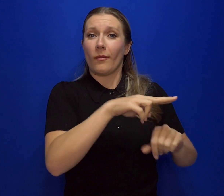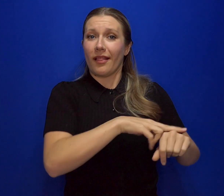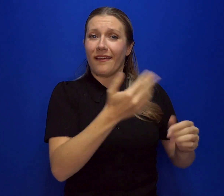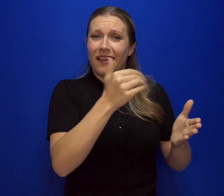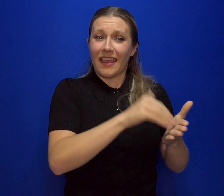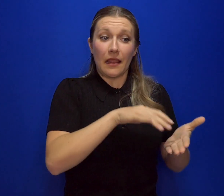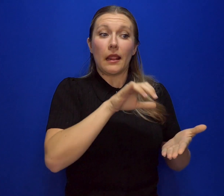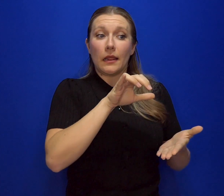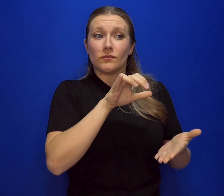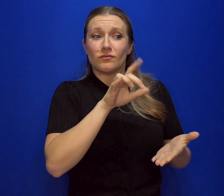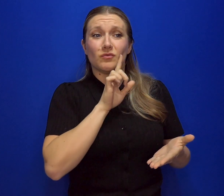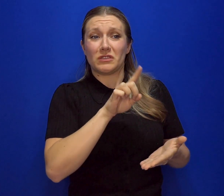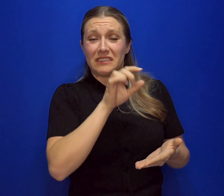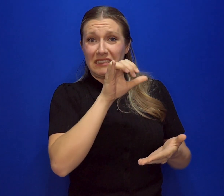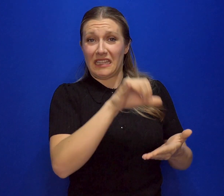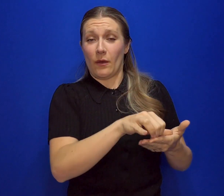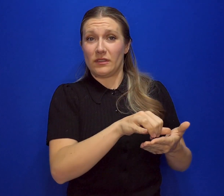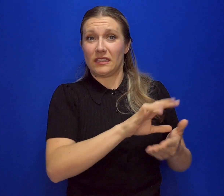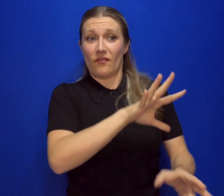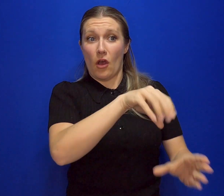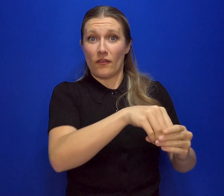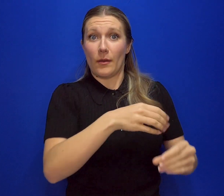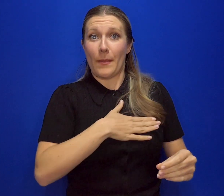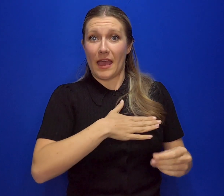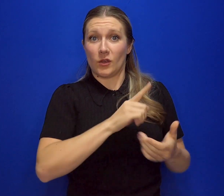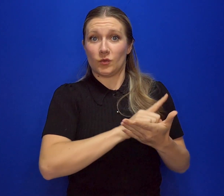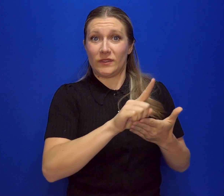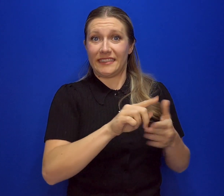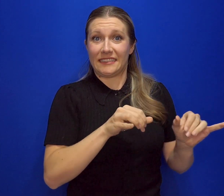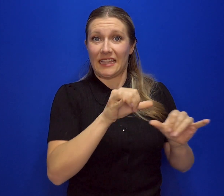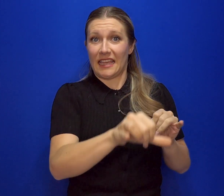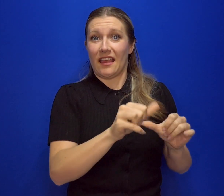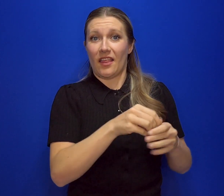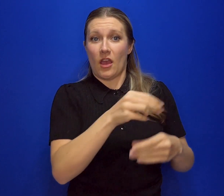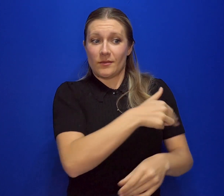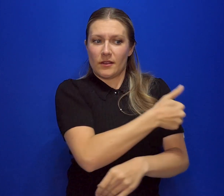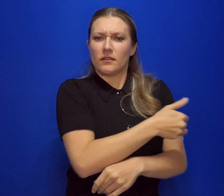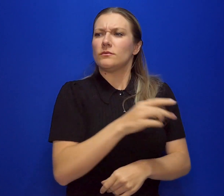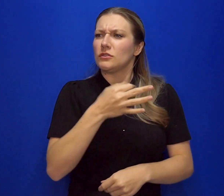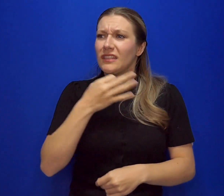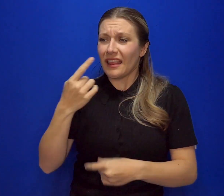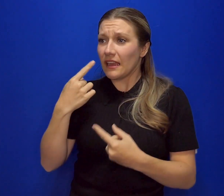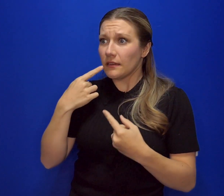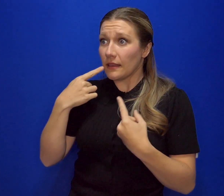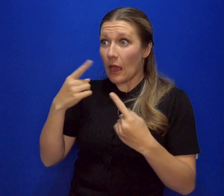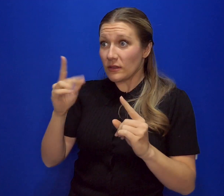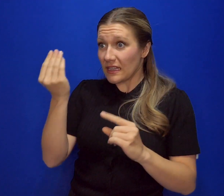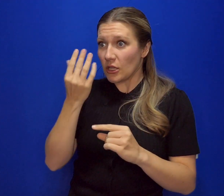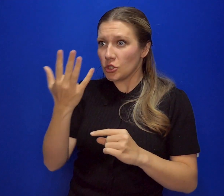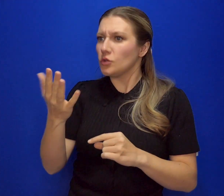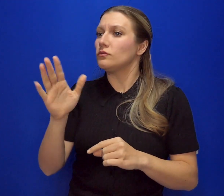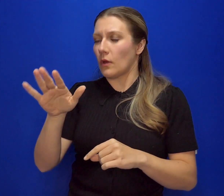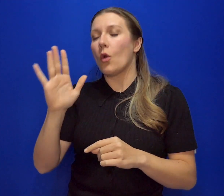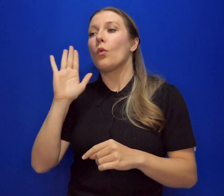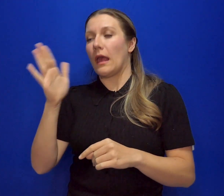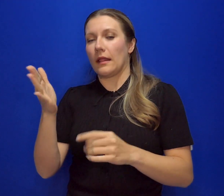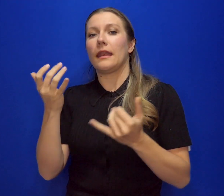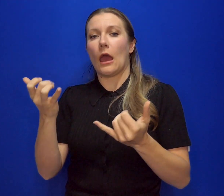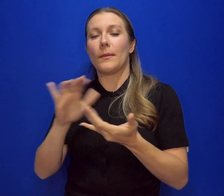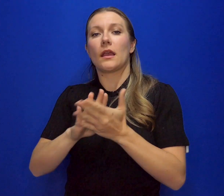mean, that was part of my week-long hospital stay. Wow. Was. Did they announce it, or did it just... Like, did they tell you we're going to make you